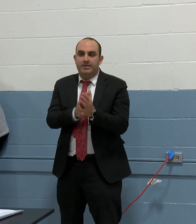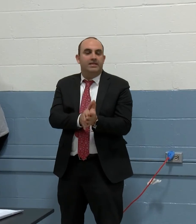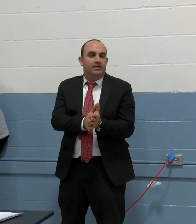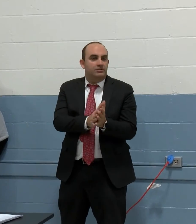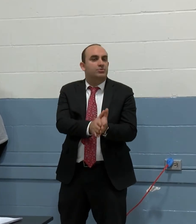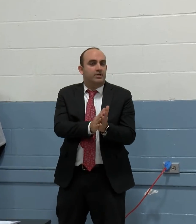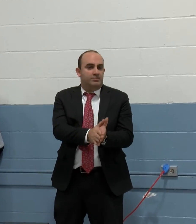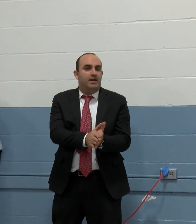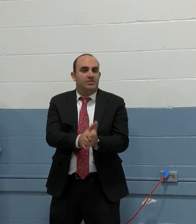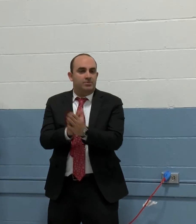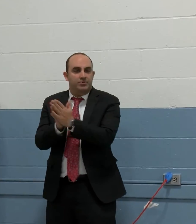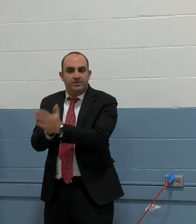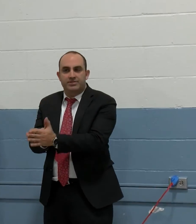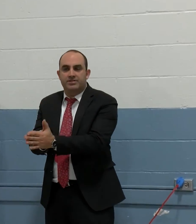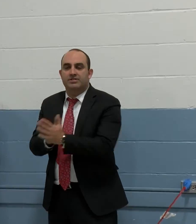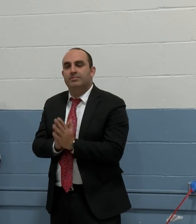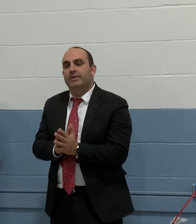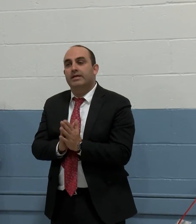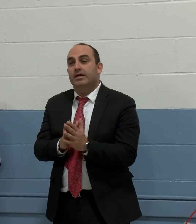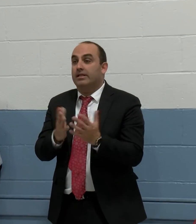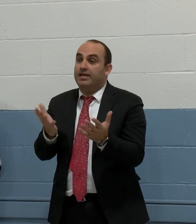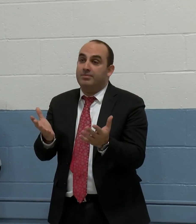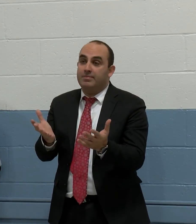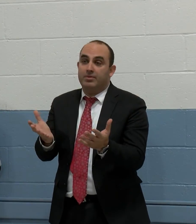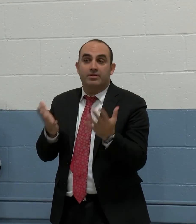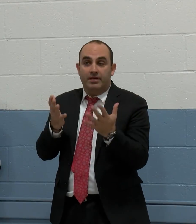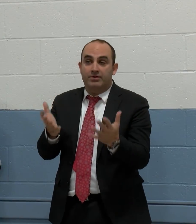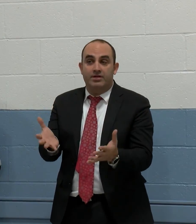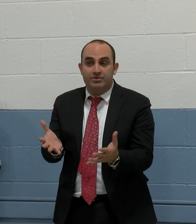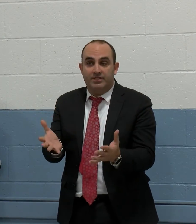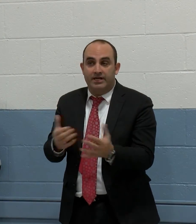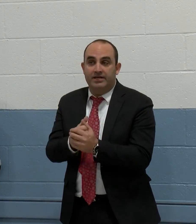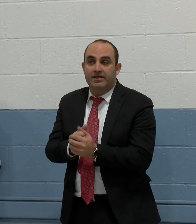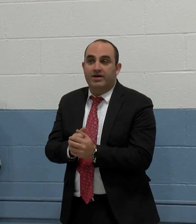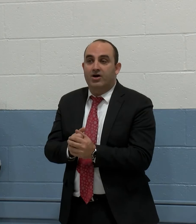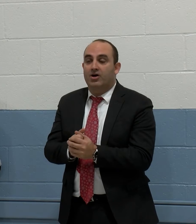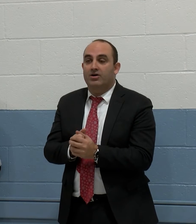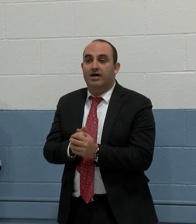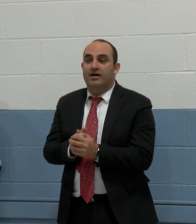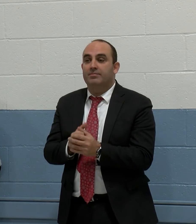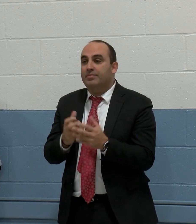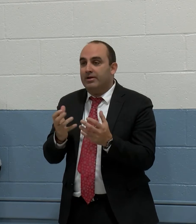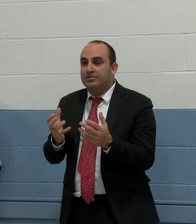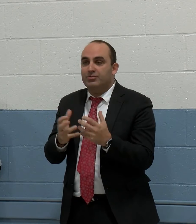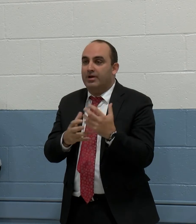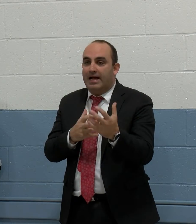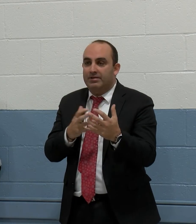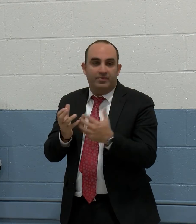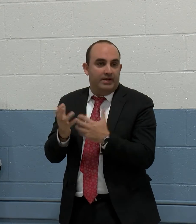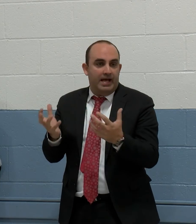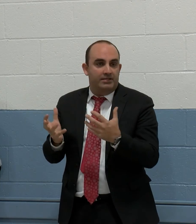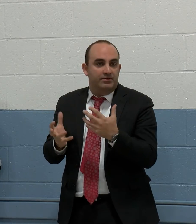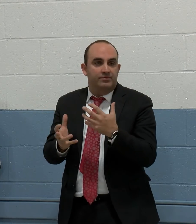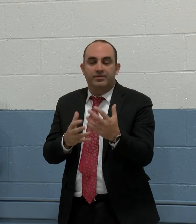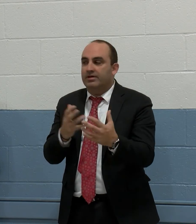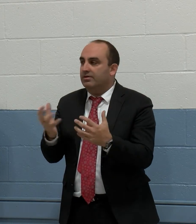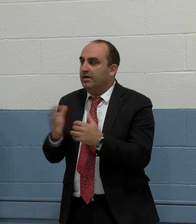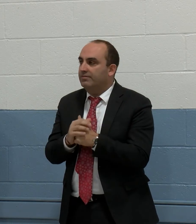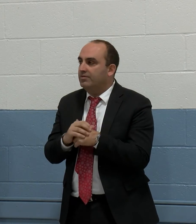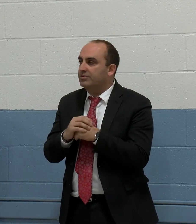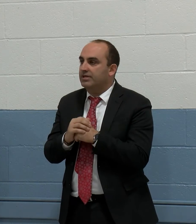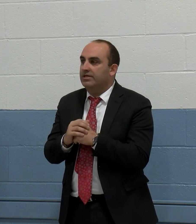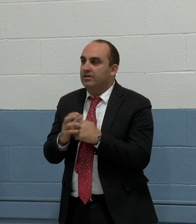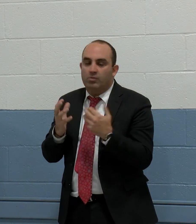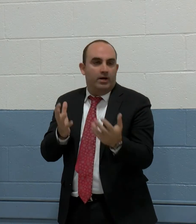just immediately, as quick as possible, to this incident, but a lot of the people that are here tonight are parents who are very active,